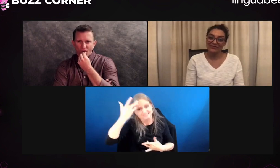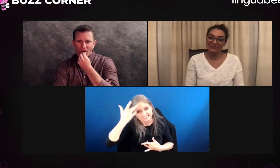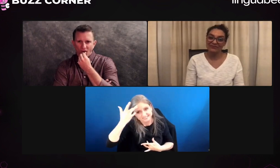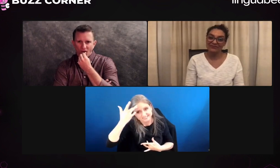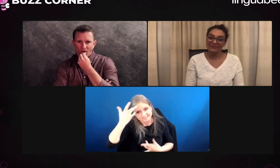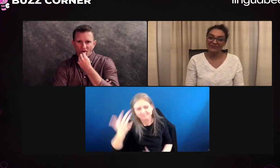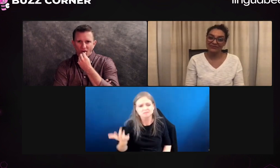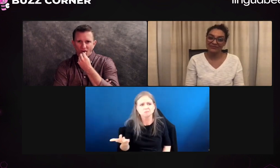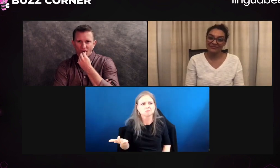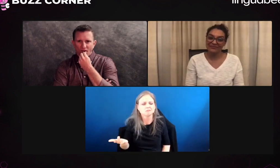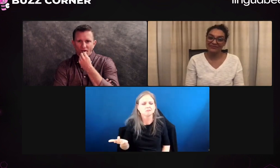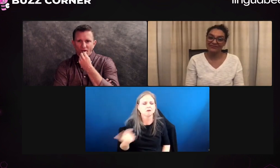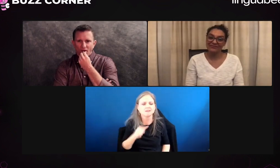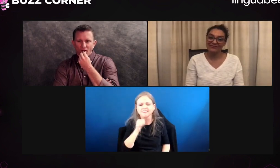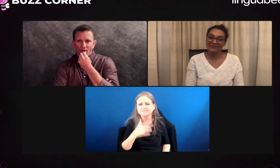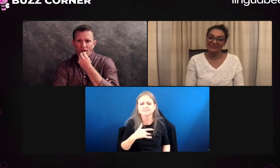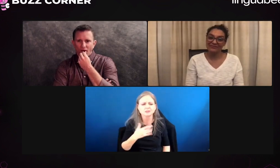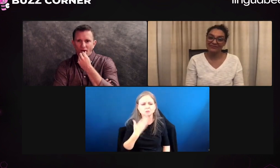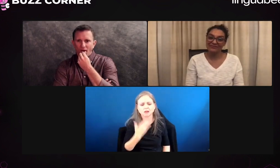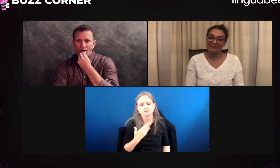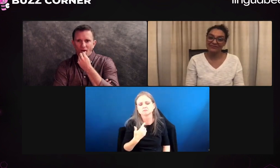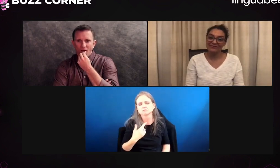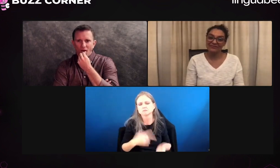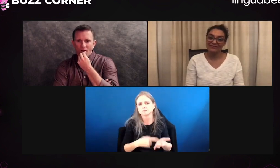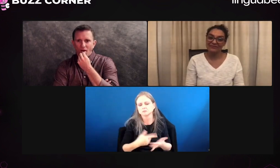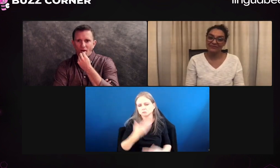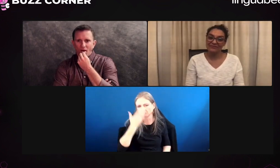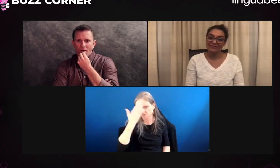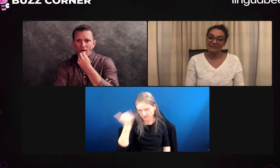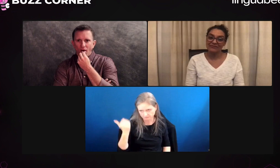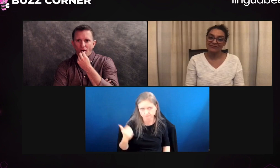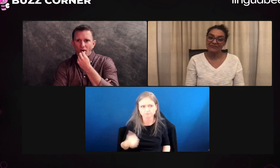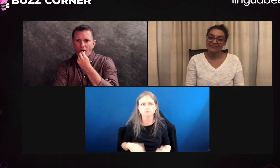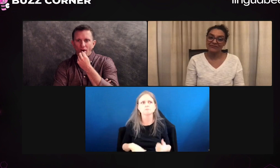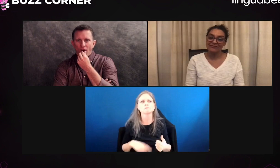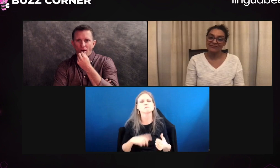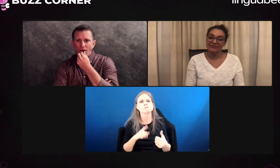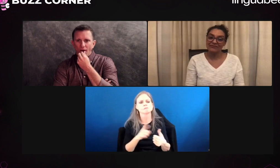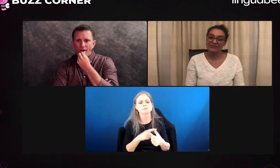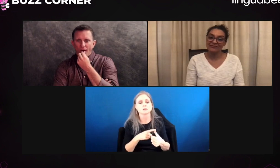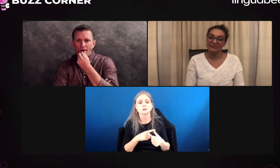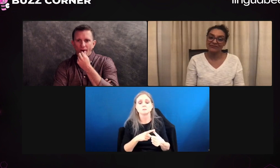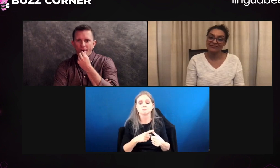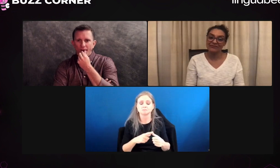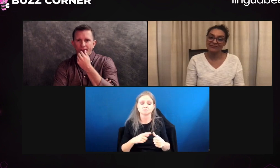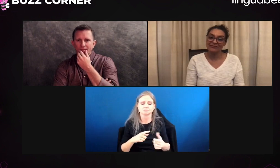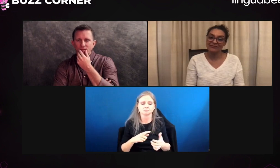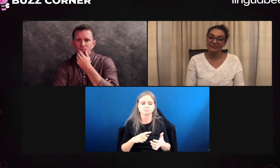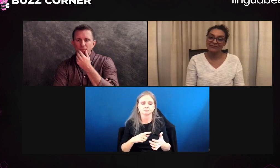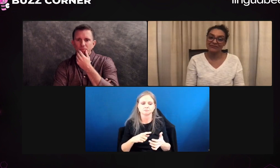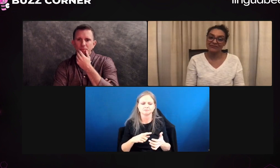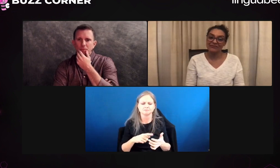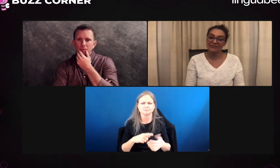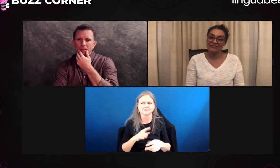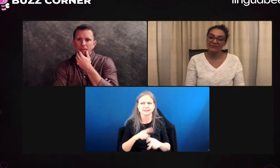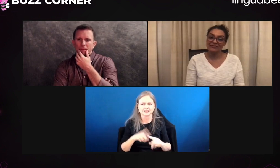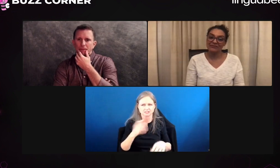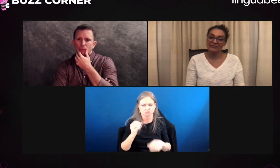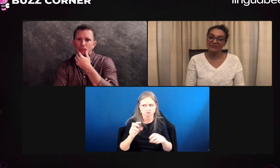But, for example, if I'm sick and I'm not feeling well, I can be forgetful. I mean,